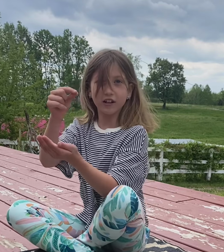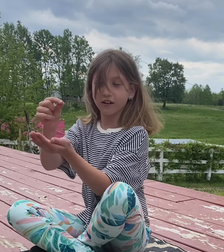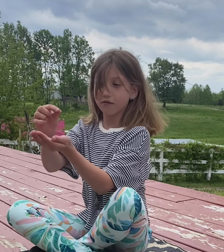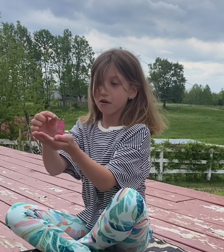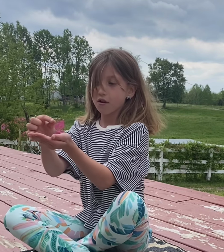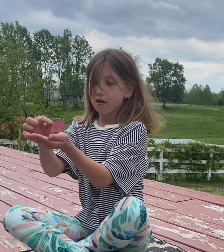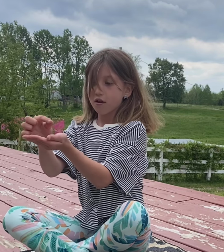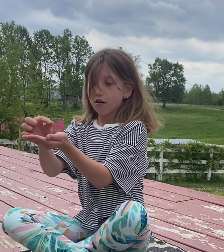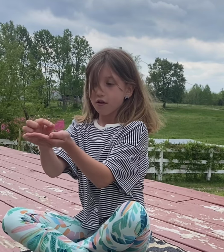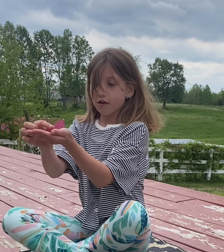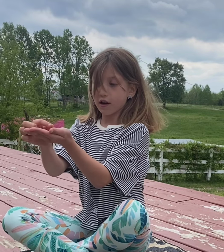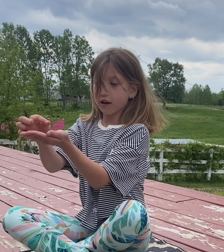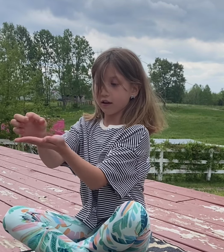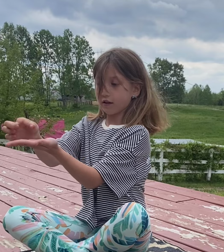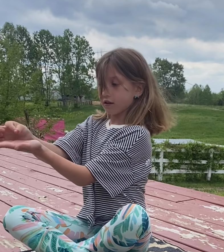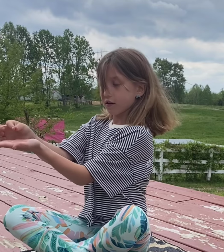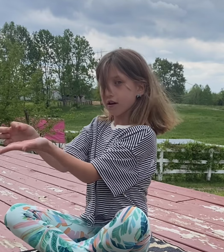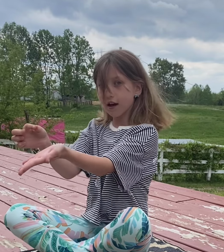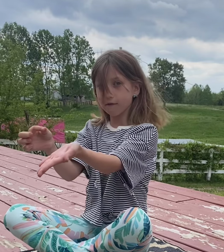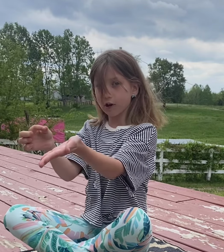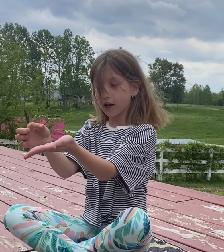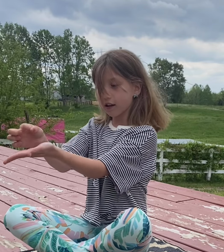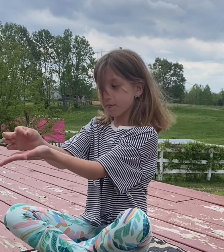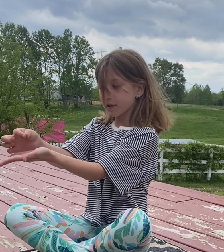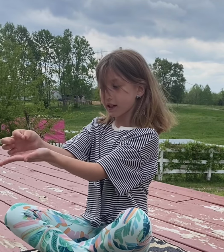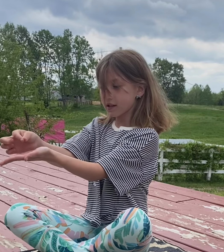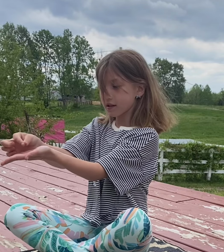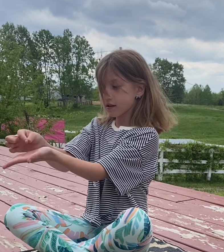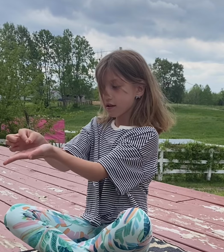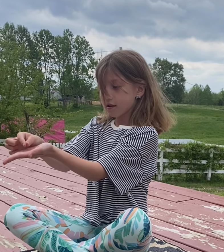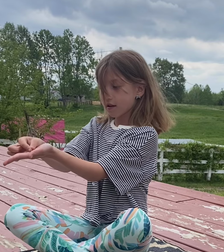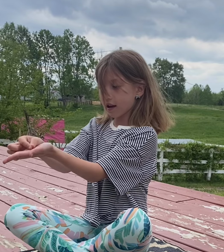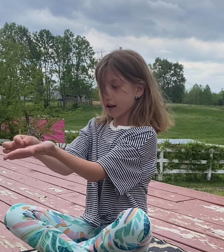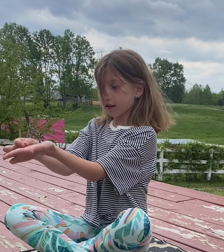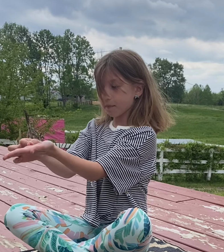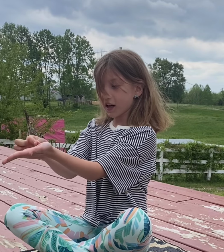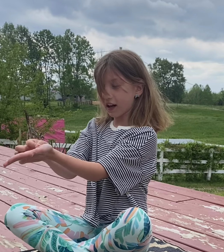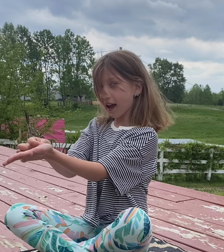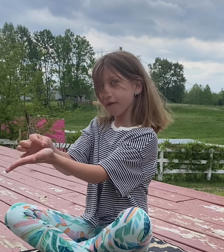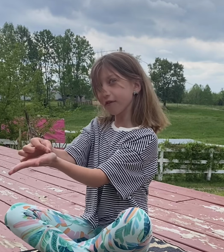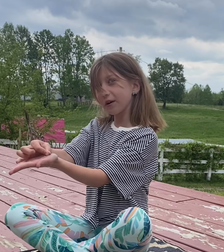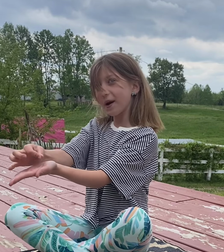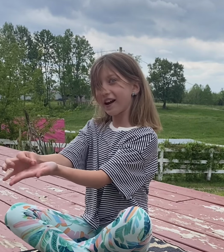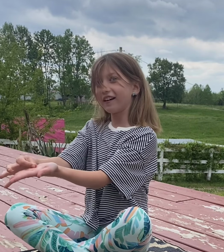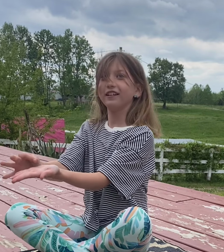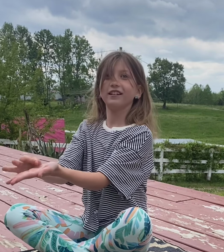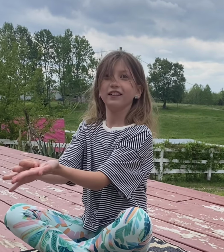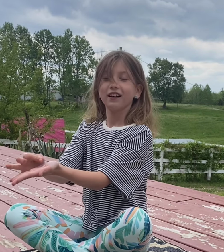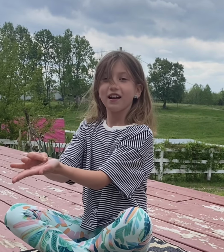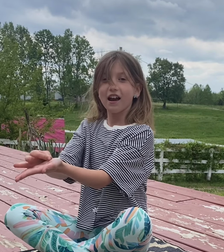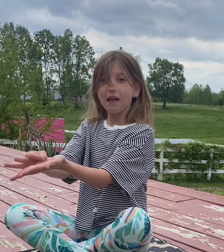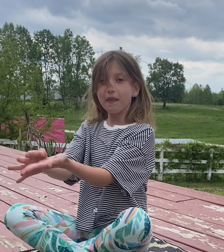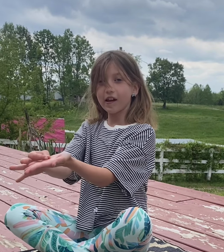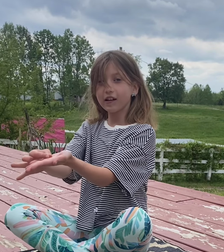of, and have your hand as a plate and spread it everywhere. And then